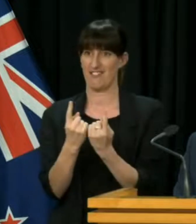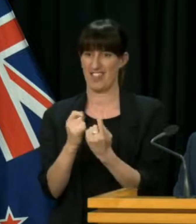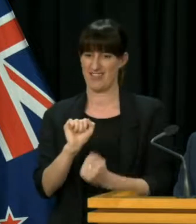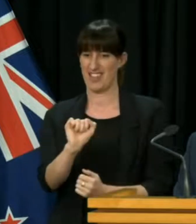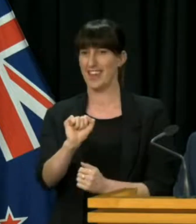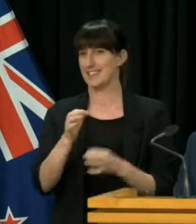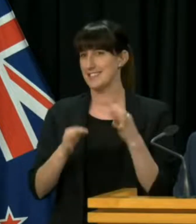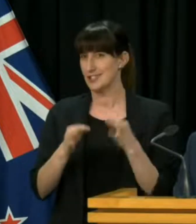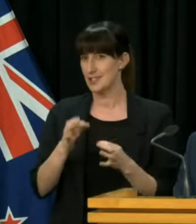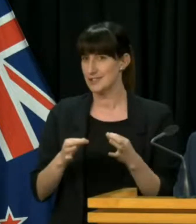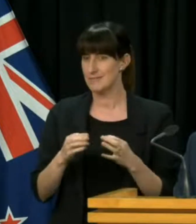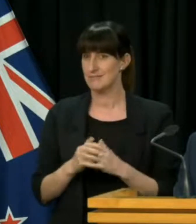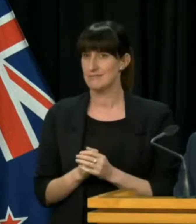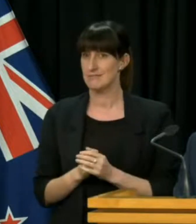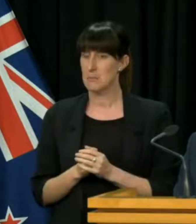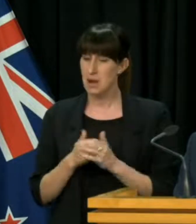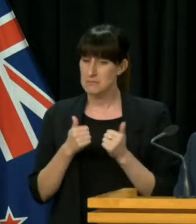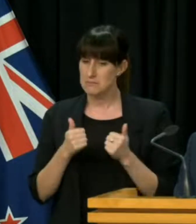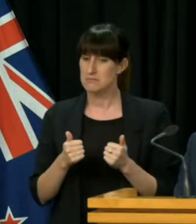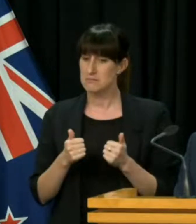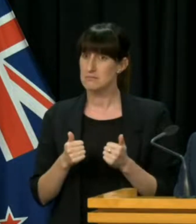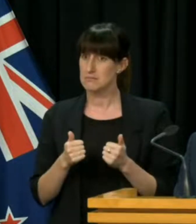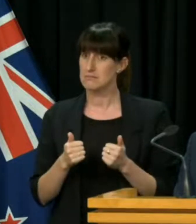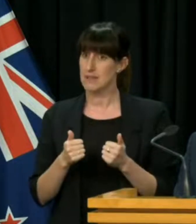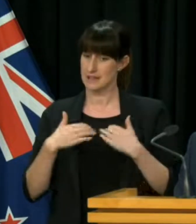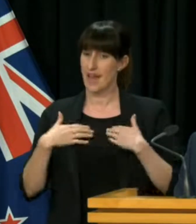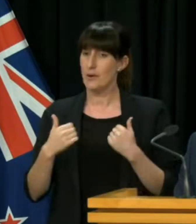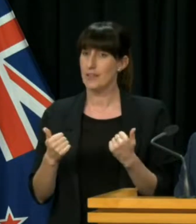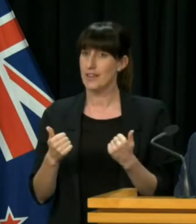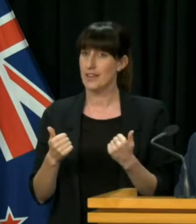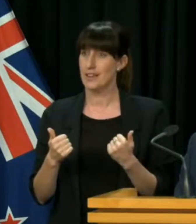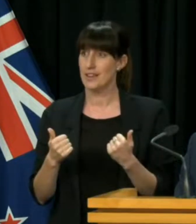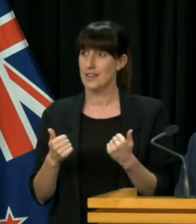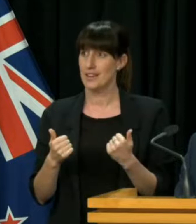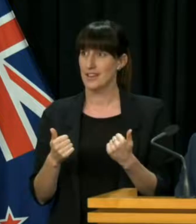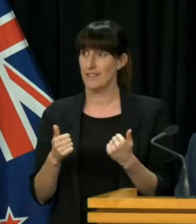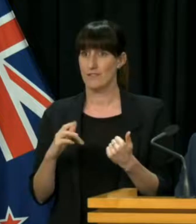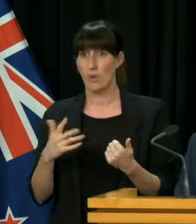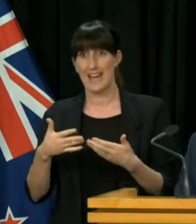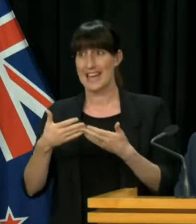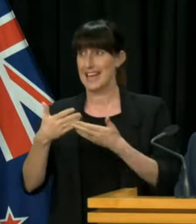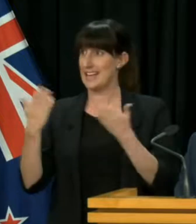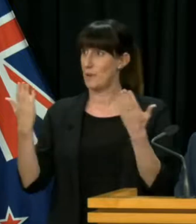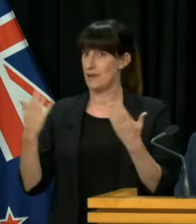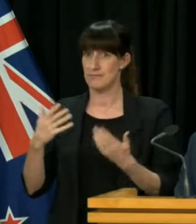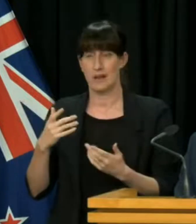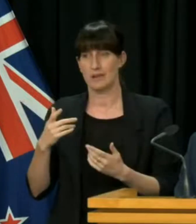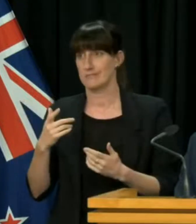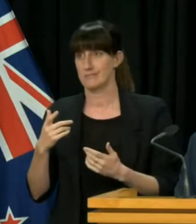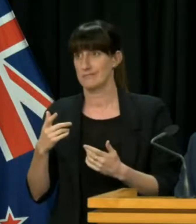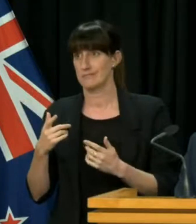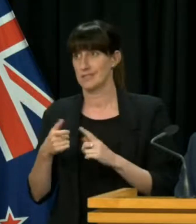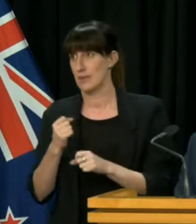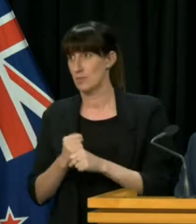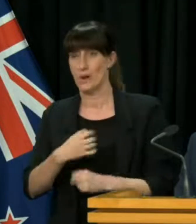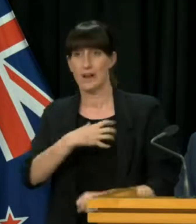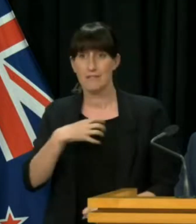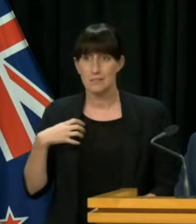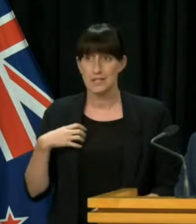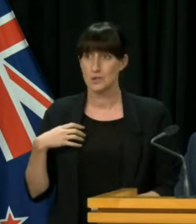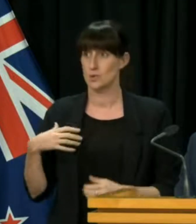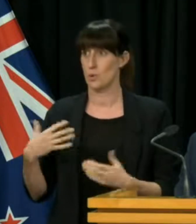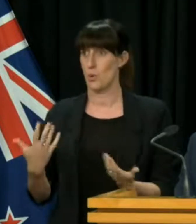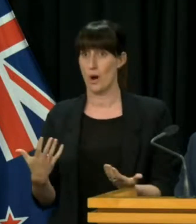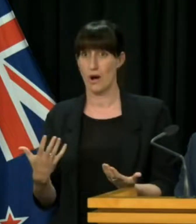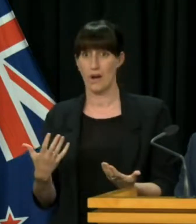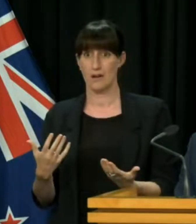it's, only a healthy thing for, be it government, be it the Fourth